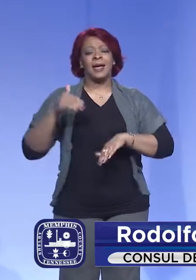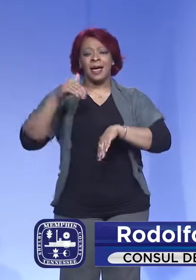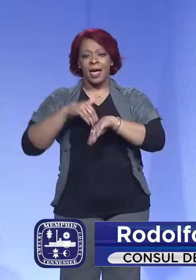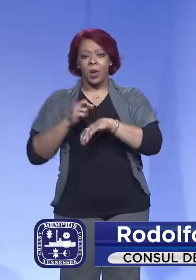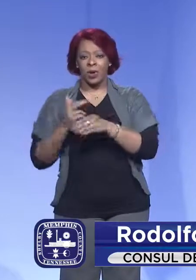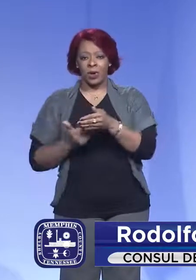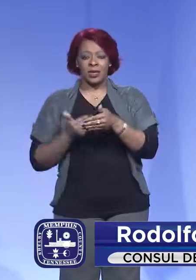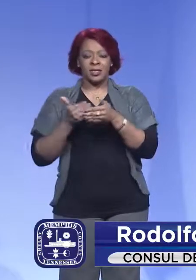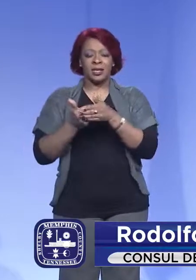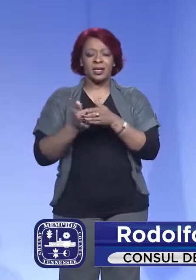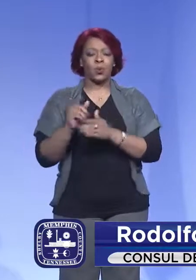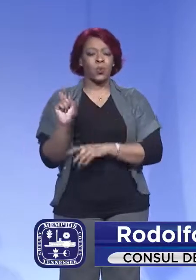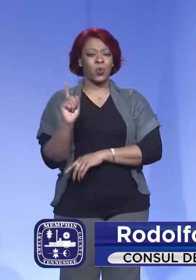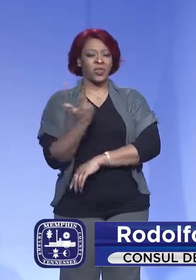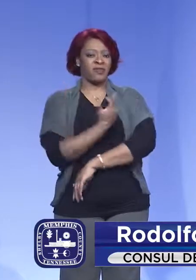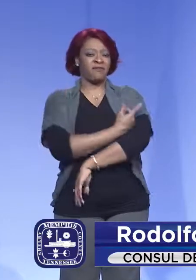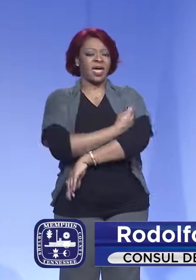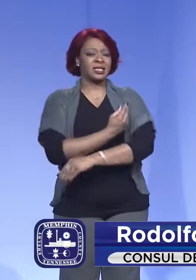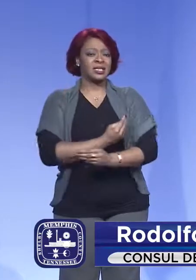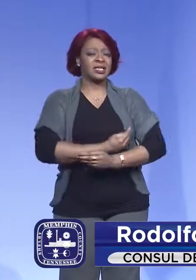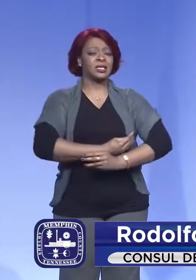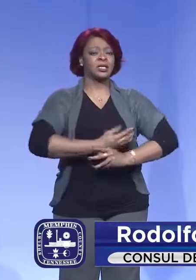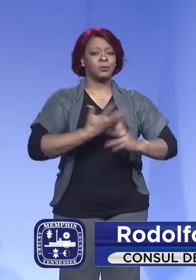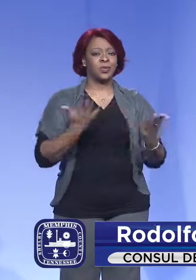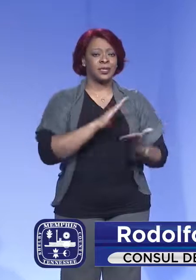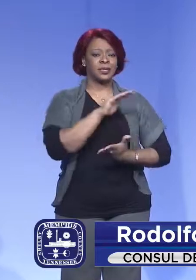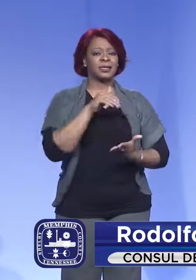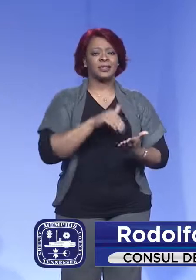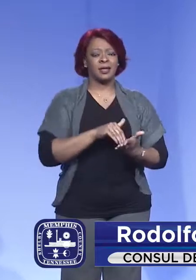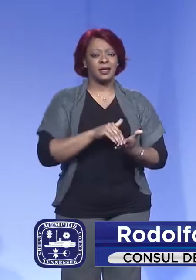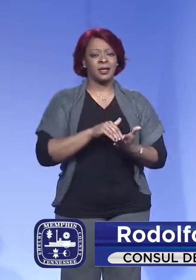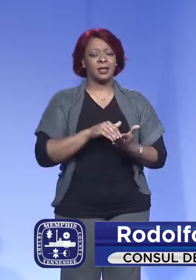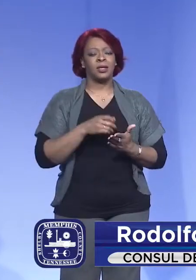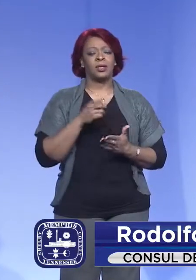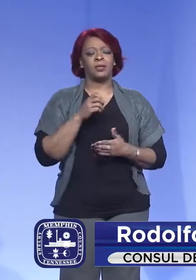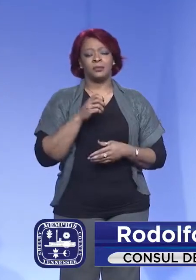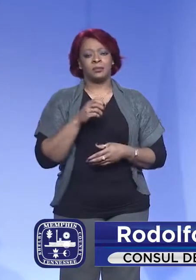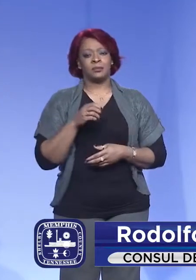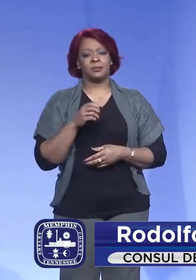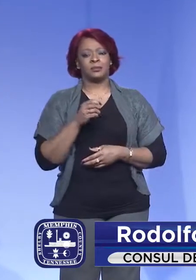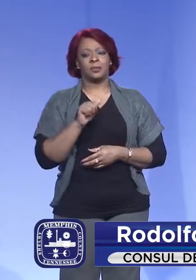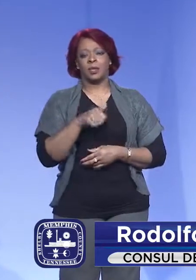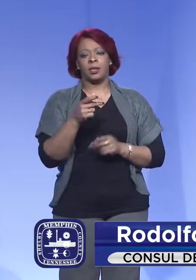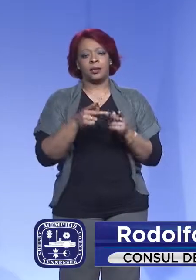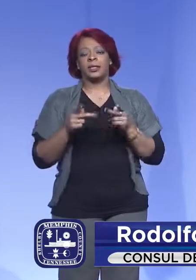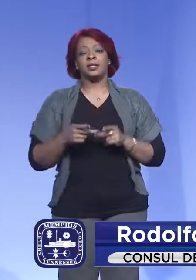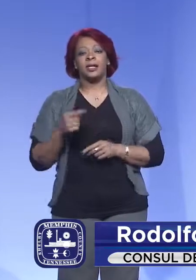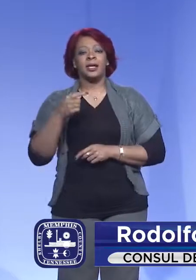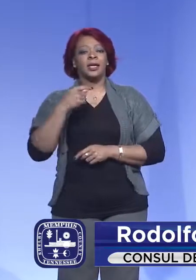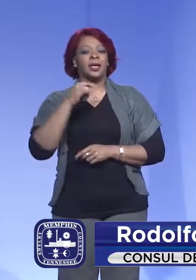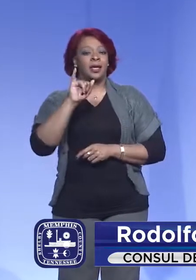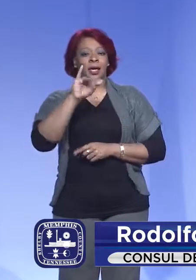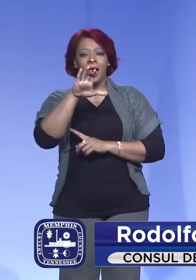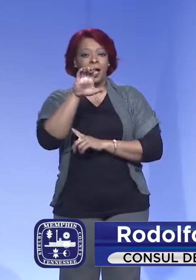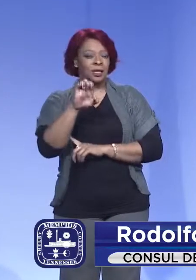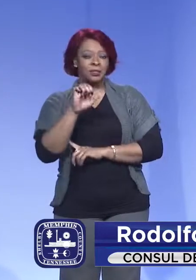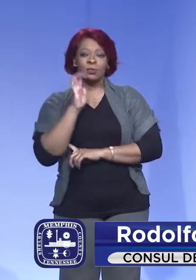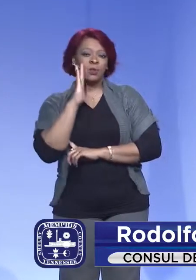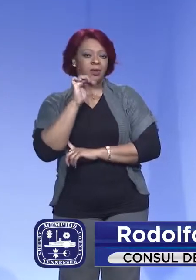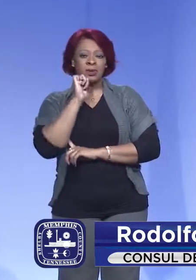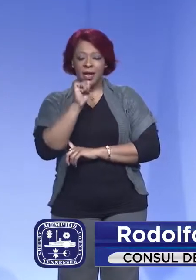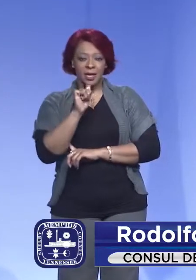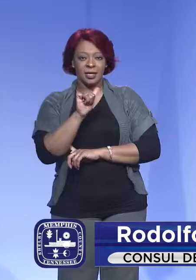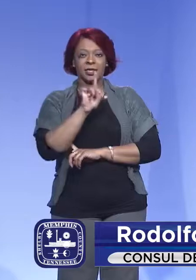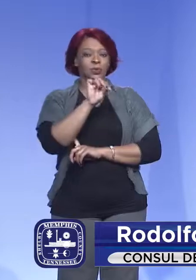near vaccine distribution sites or clinics. ICE does not and